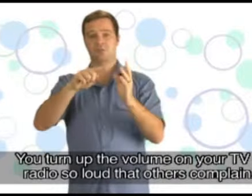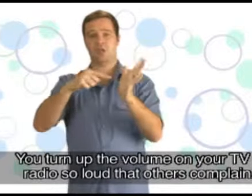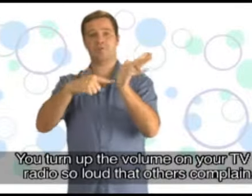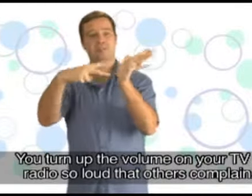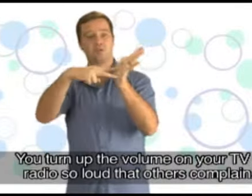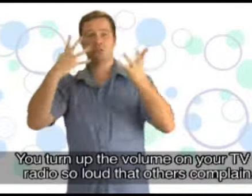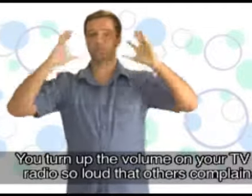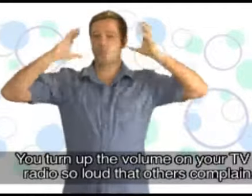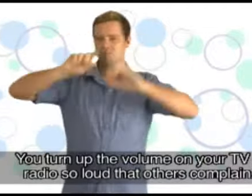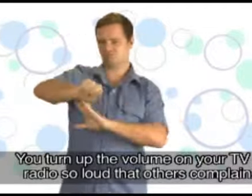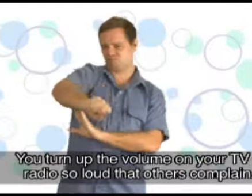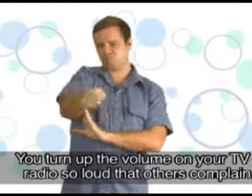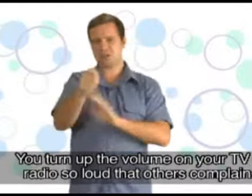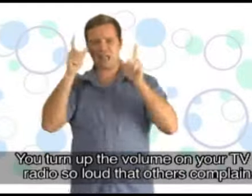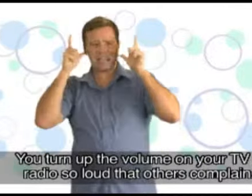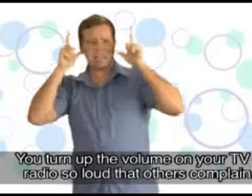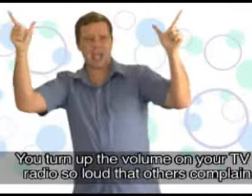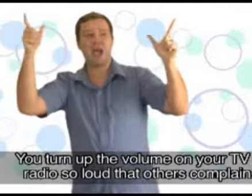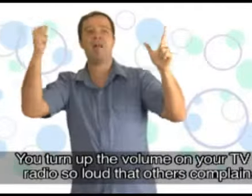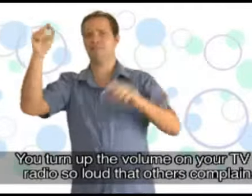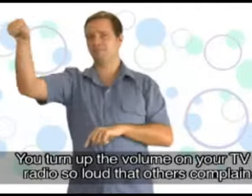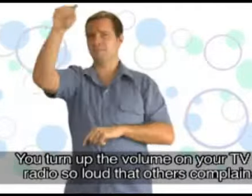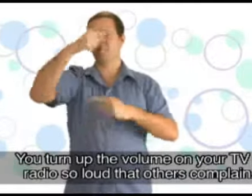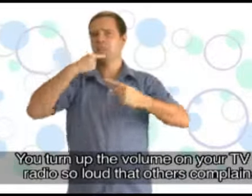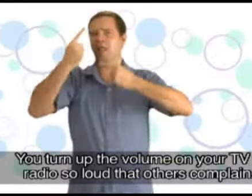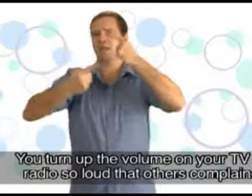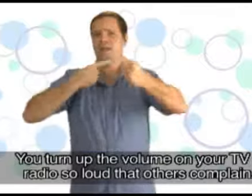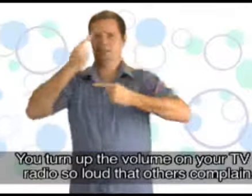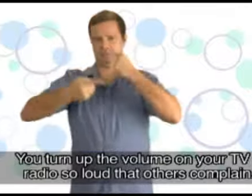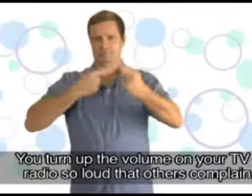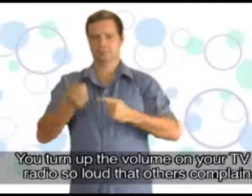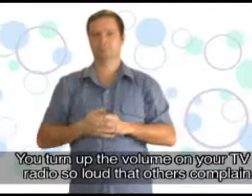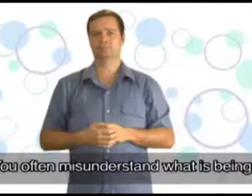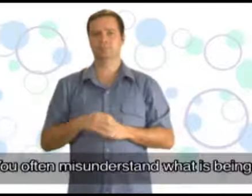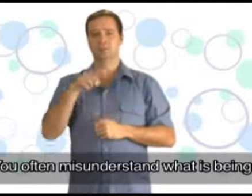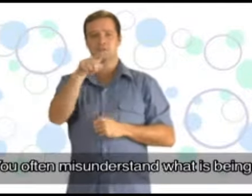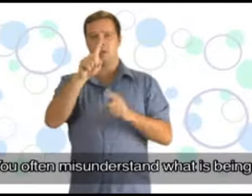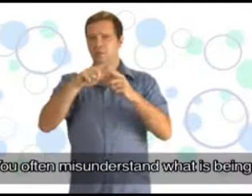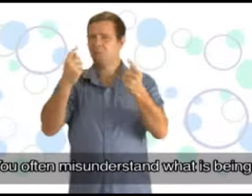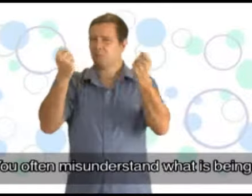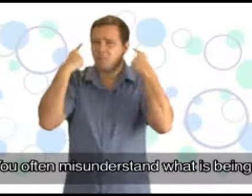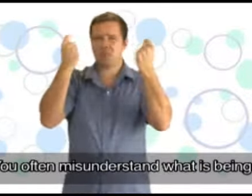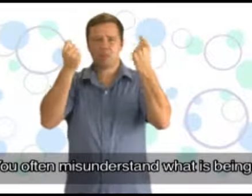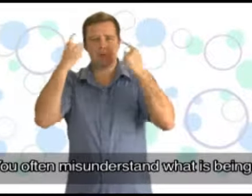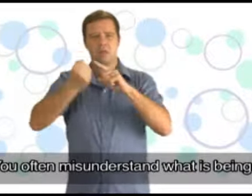You turn up the volume on your TV or radio so loud that others complain. You often misunderstand what is being